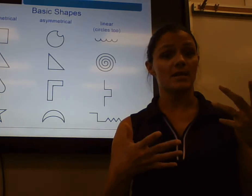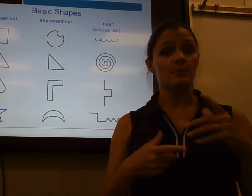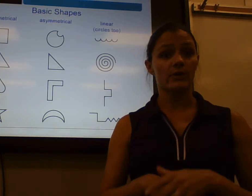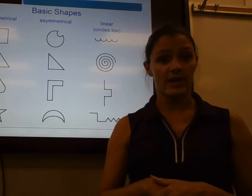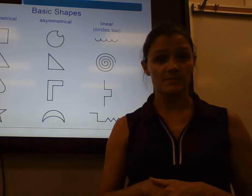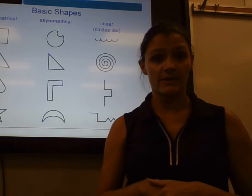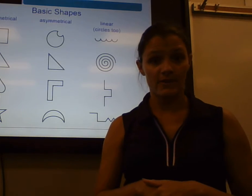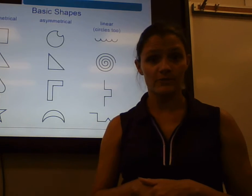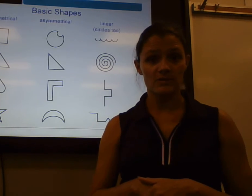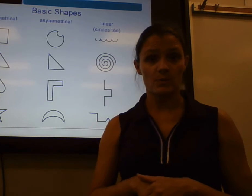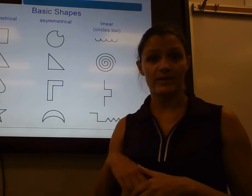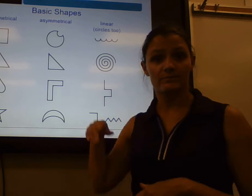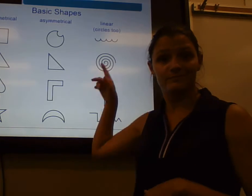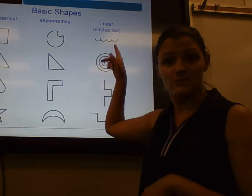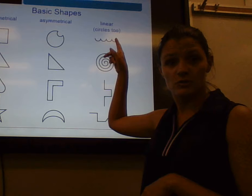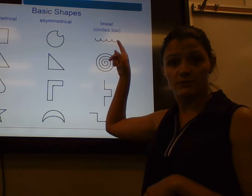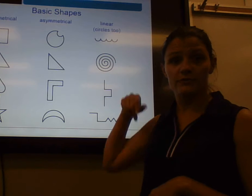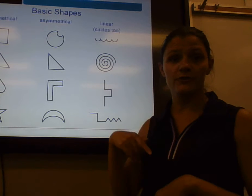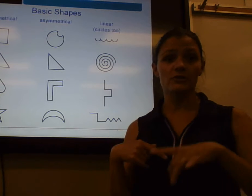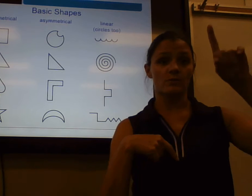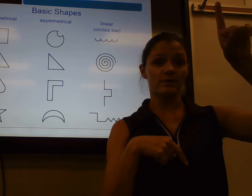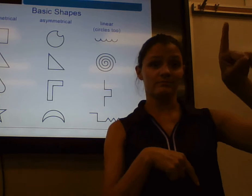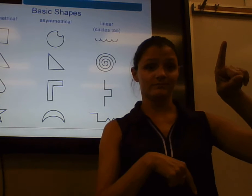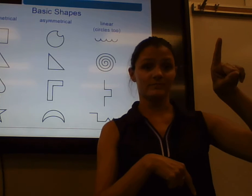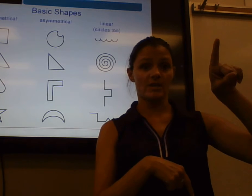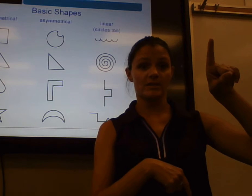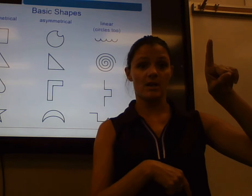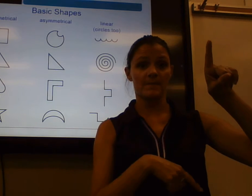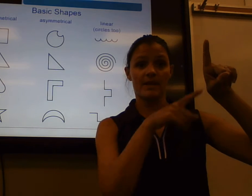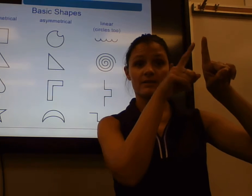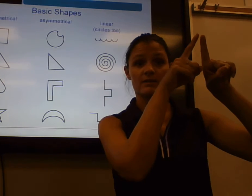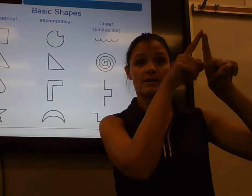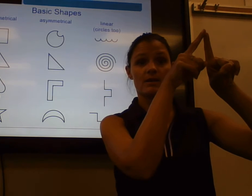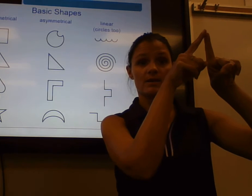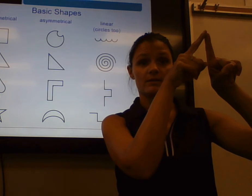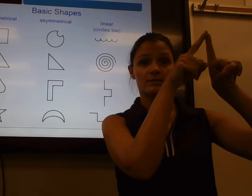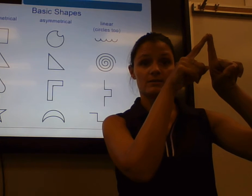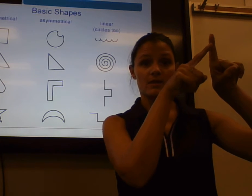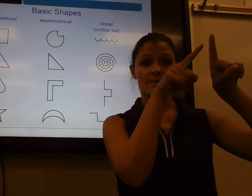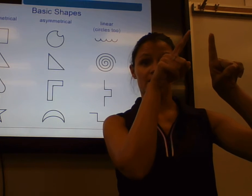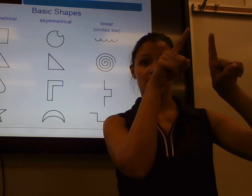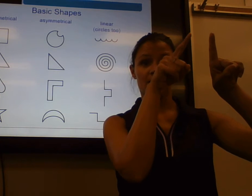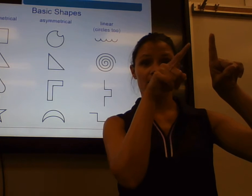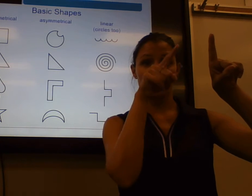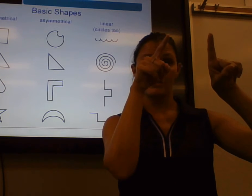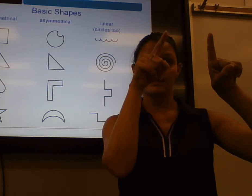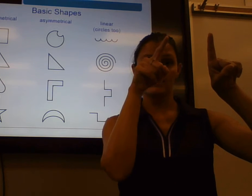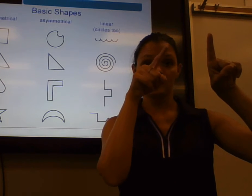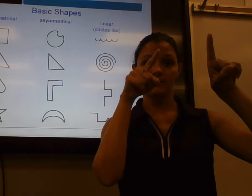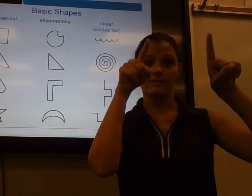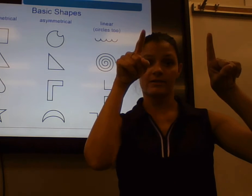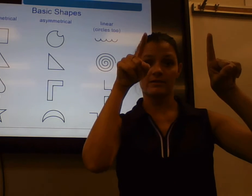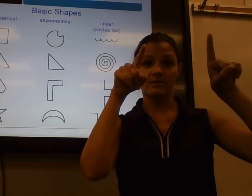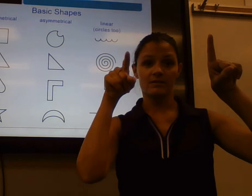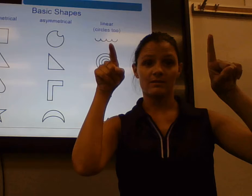put as my reference point. So for the first one, non-dominant hand, dominant hand does the